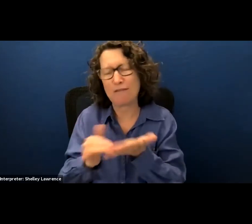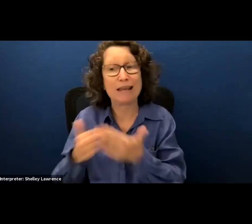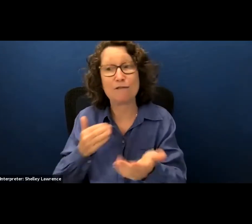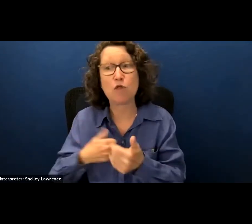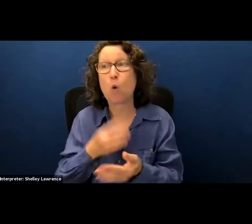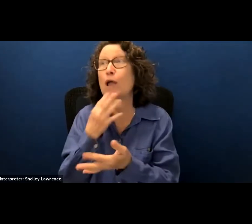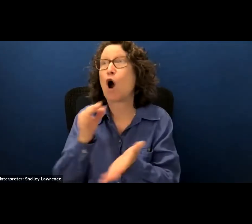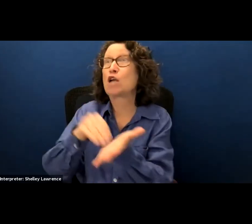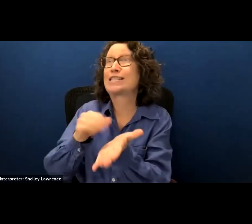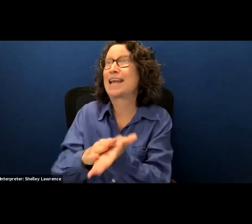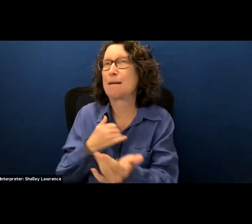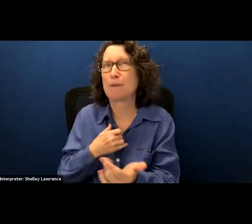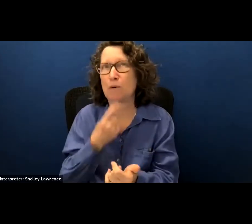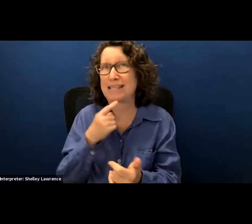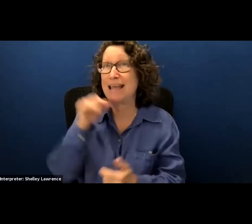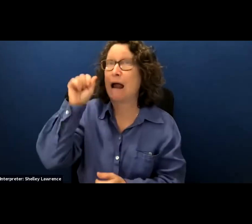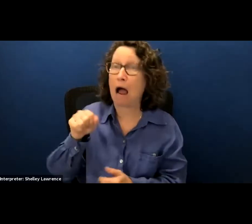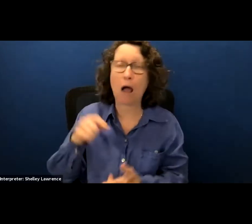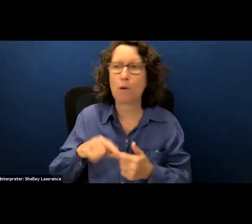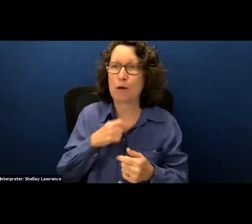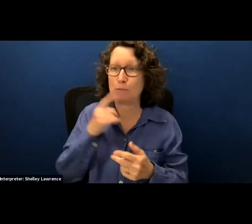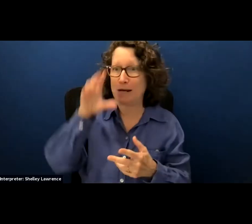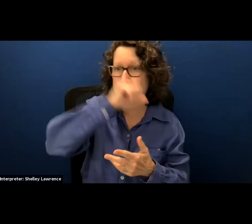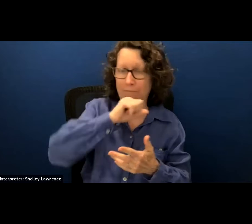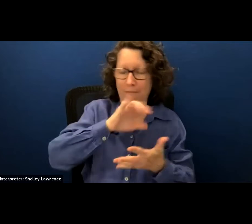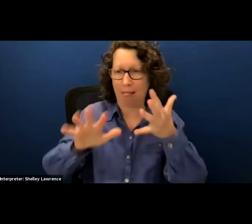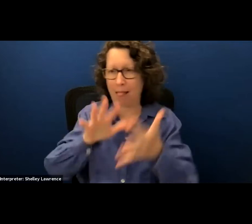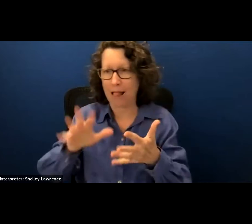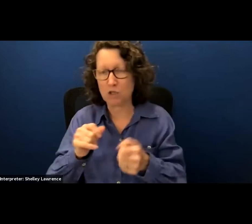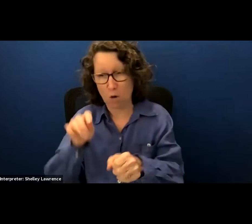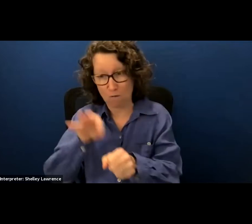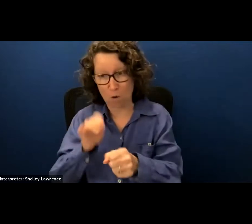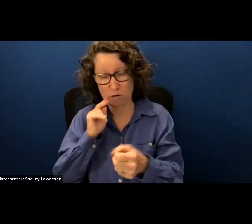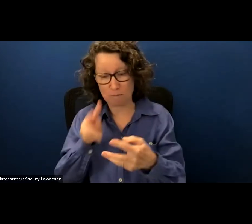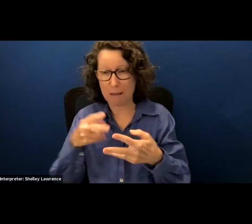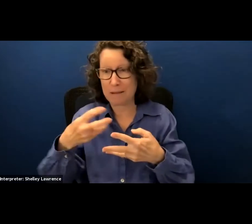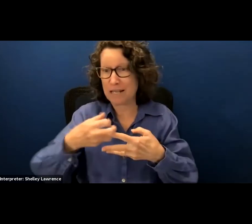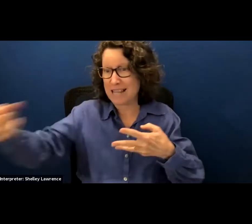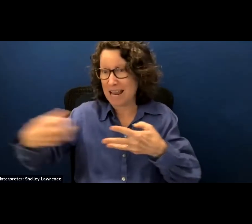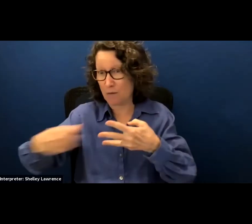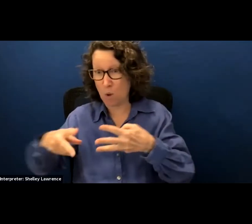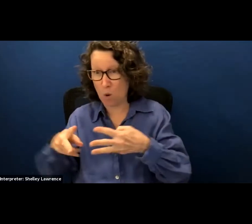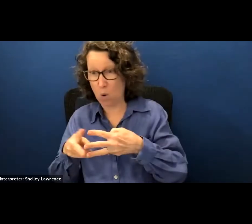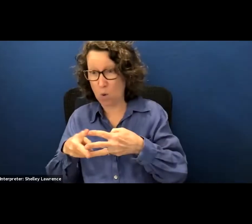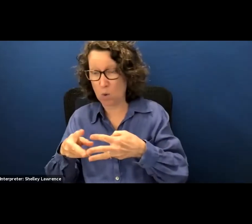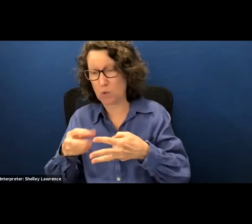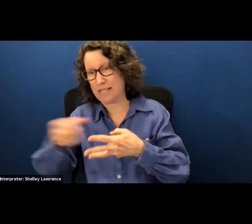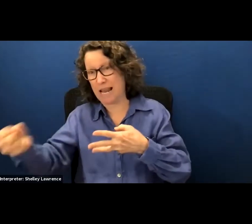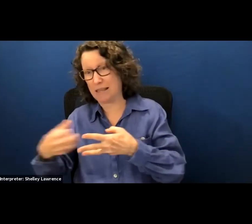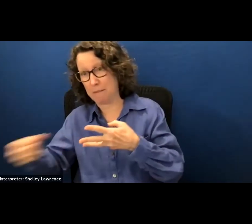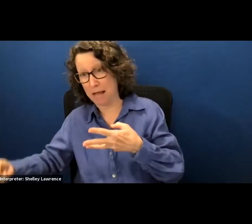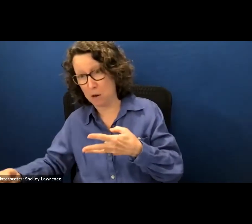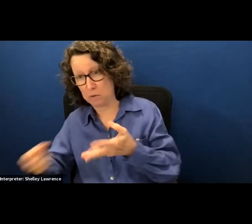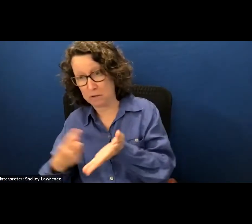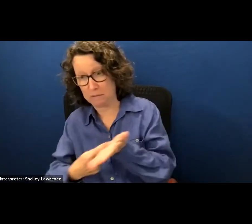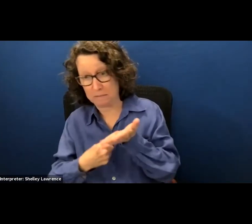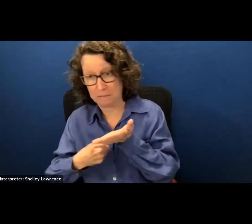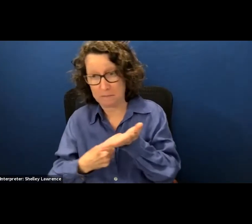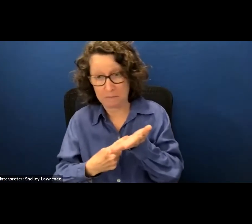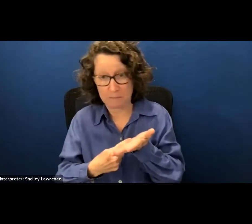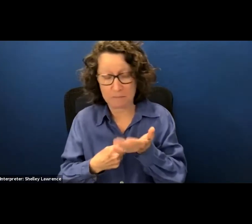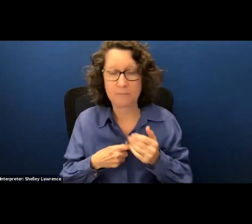we're stating that, but we're saying aye when we look at that. So can we take votes on those ones so that we can step away from that? That's probably better.